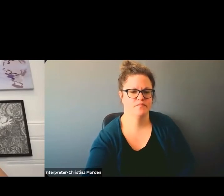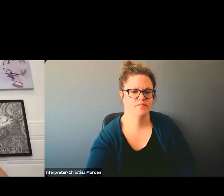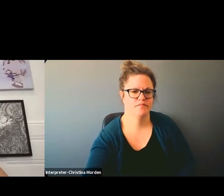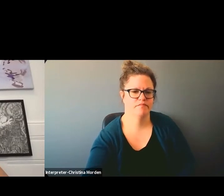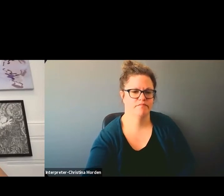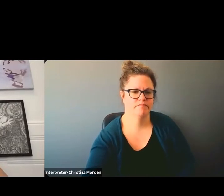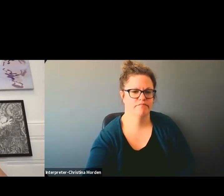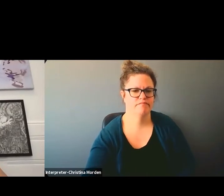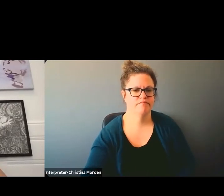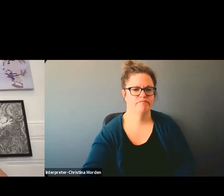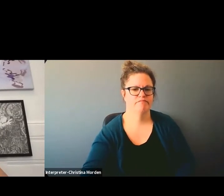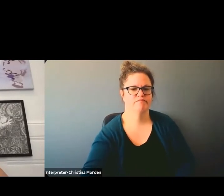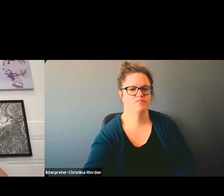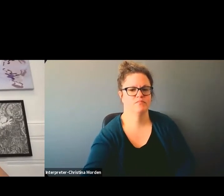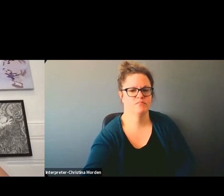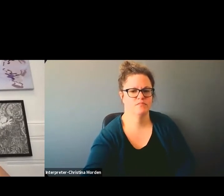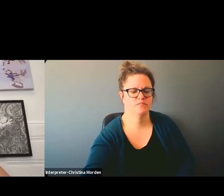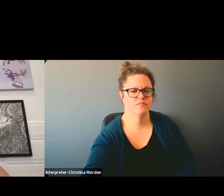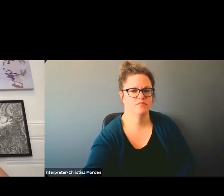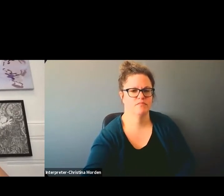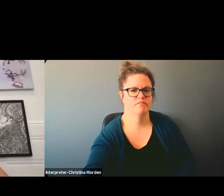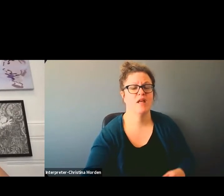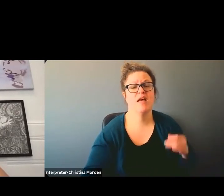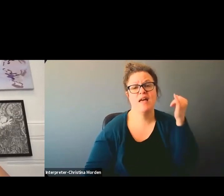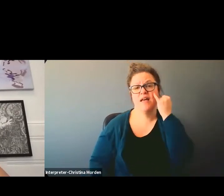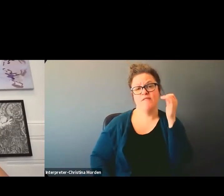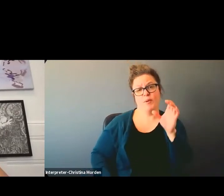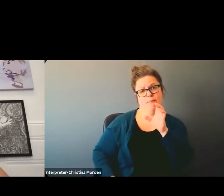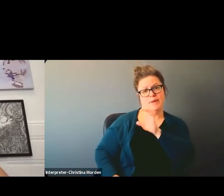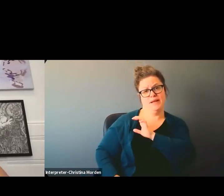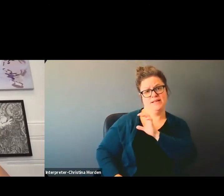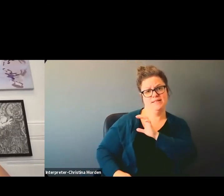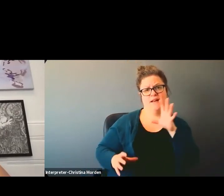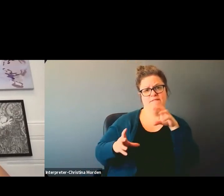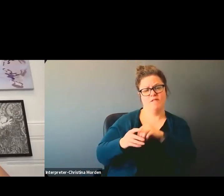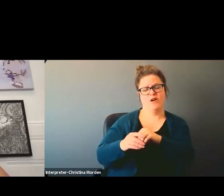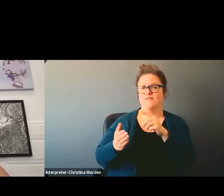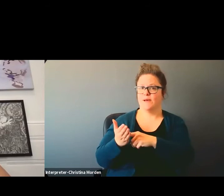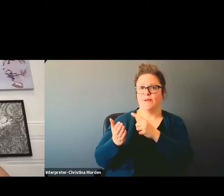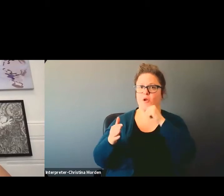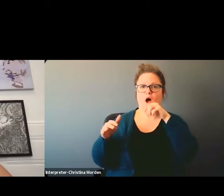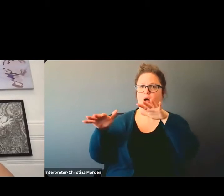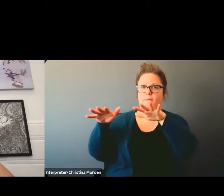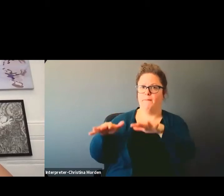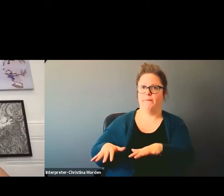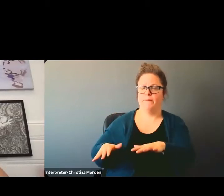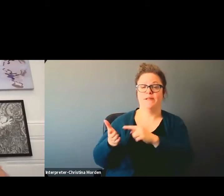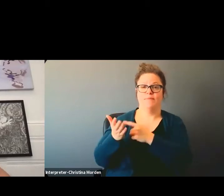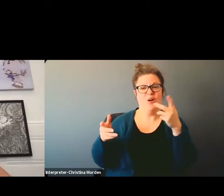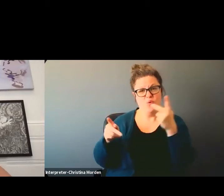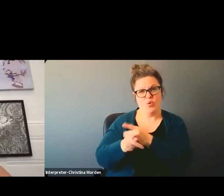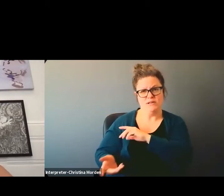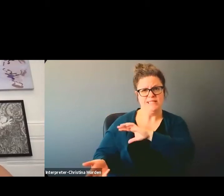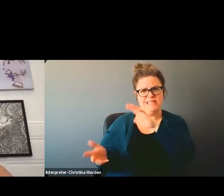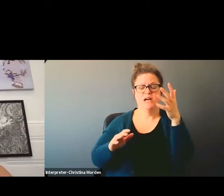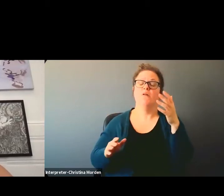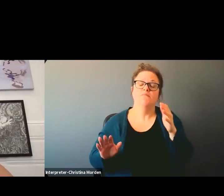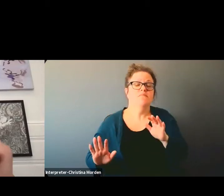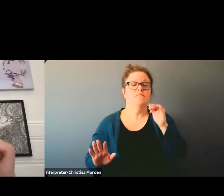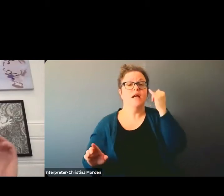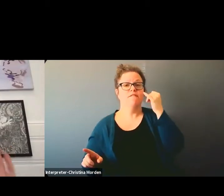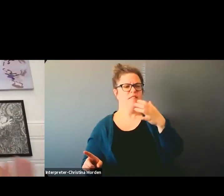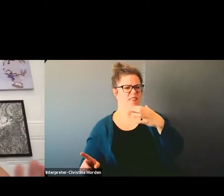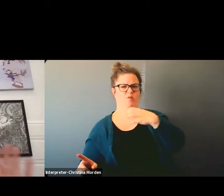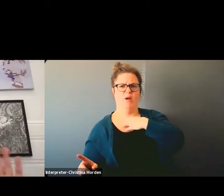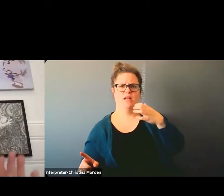don't de-escalate. They, can be very dangerous for someone with mental illness. Of course, if they are threatening to hurt themselves or others,